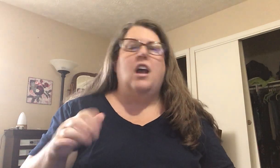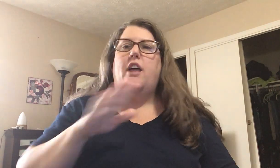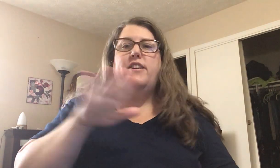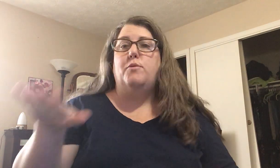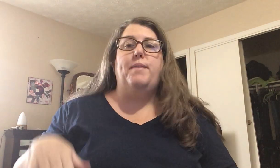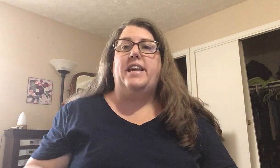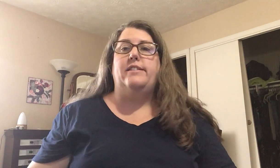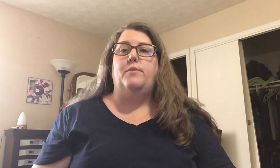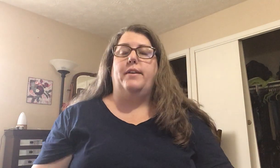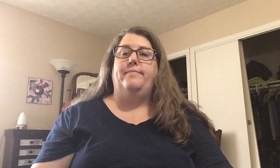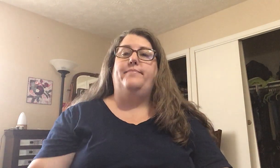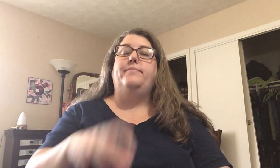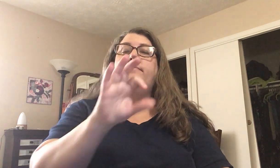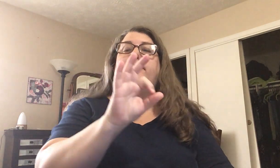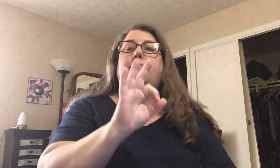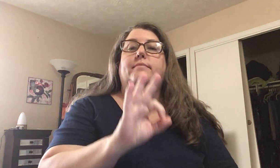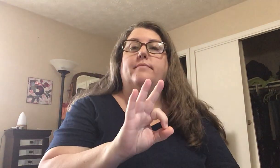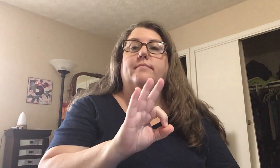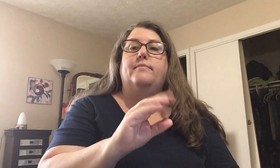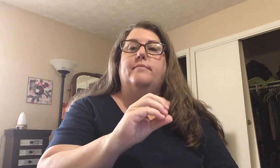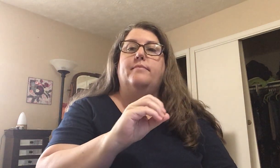This will be an easy one.